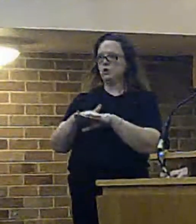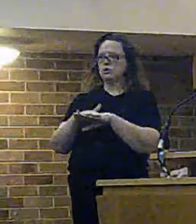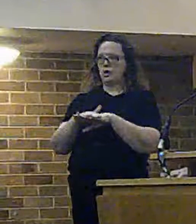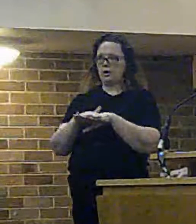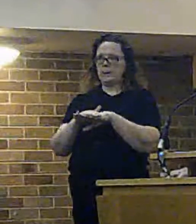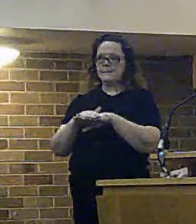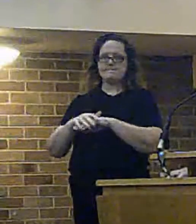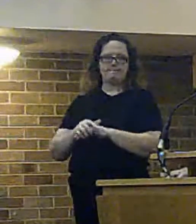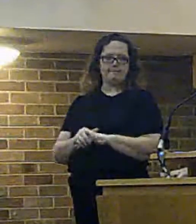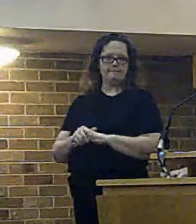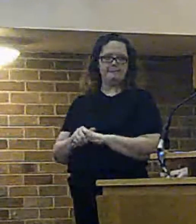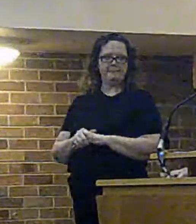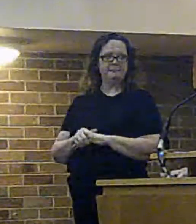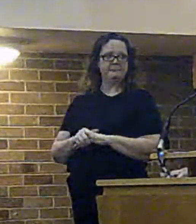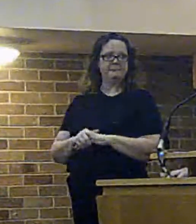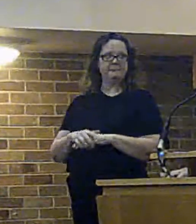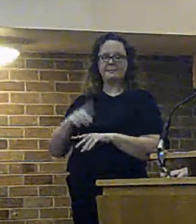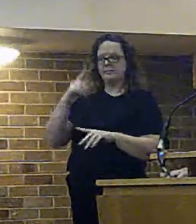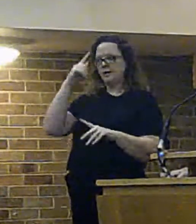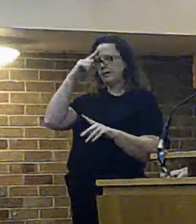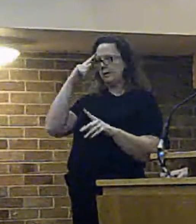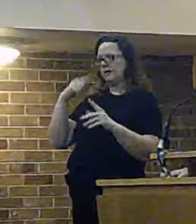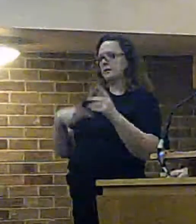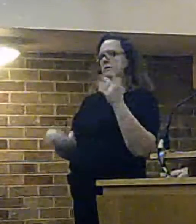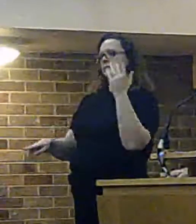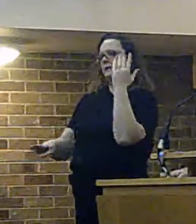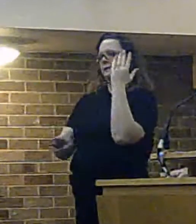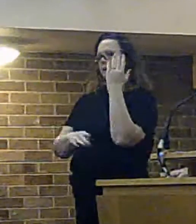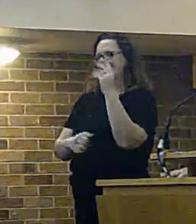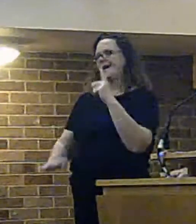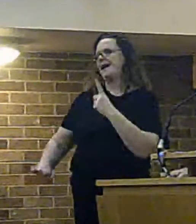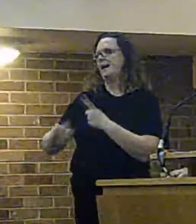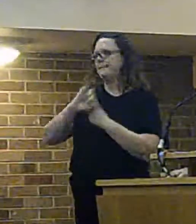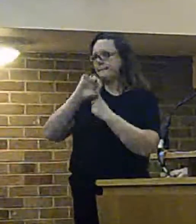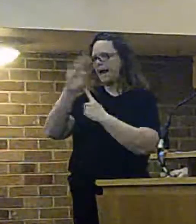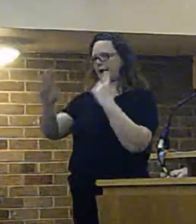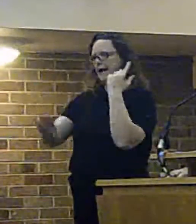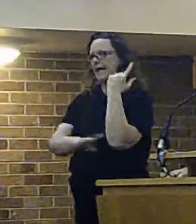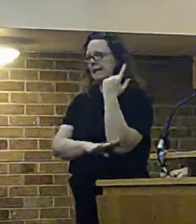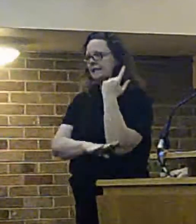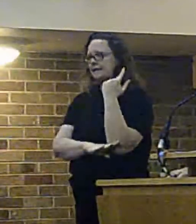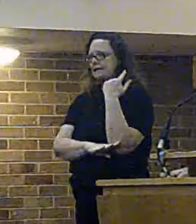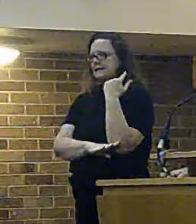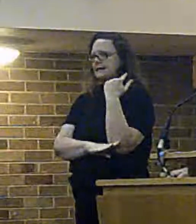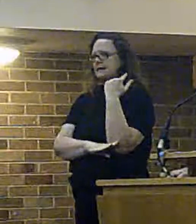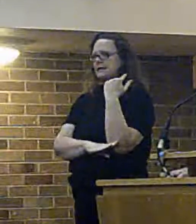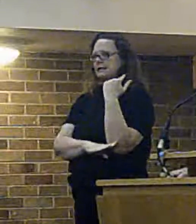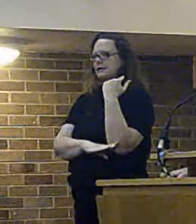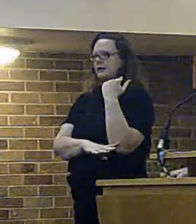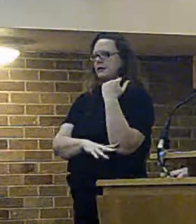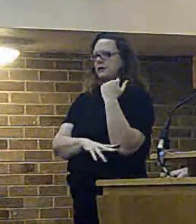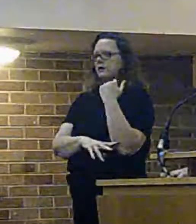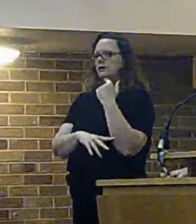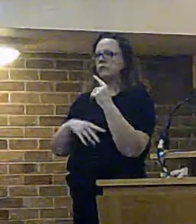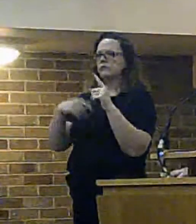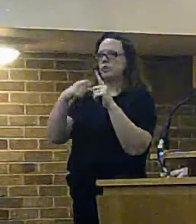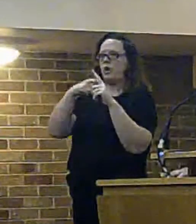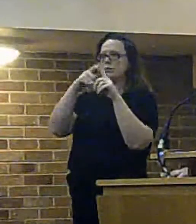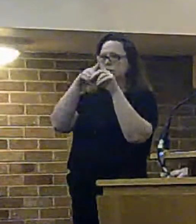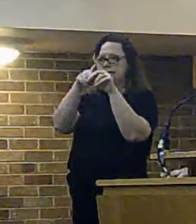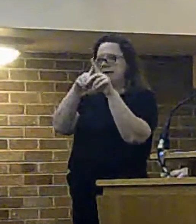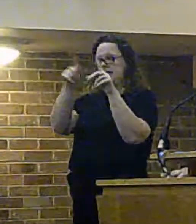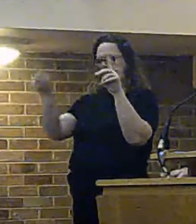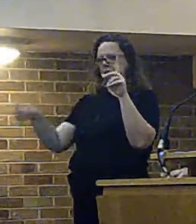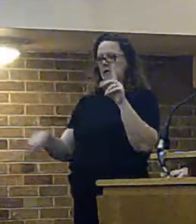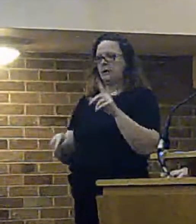layer. The fact that that was the least impacted measure we could take in Knowsley, and of course, it doesn't just affect Knowsley, it